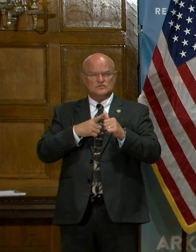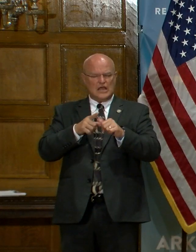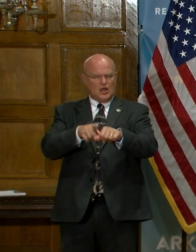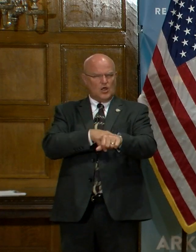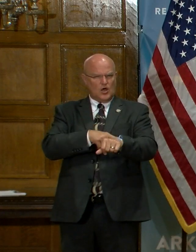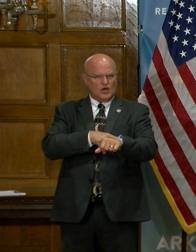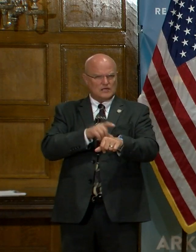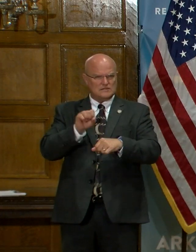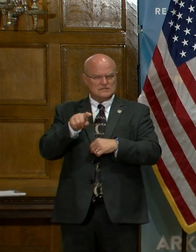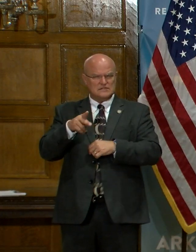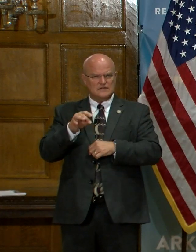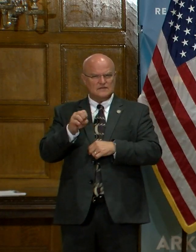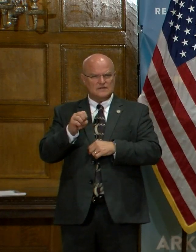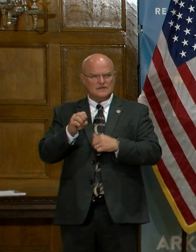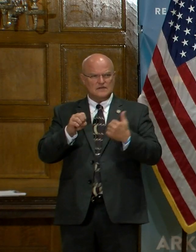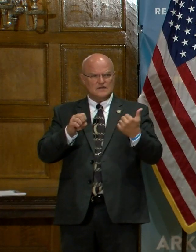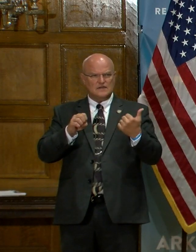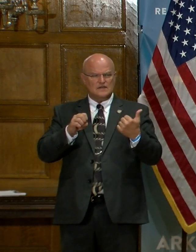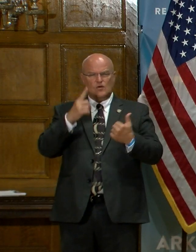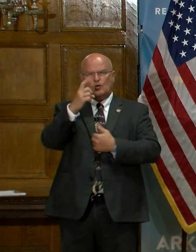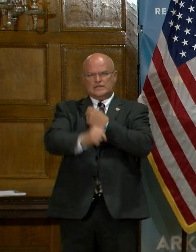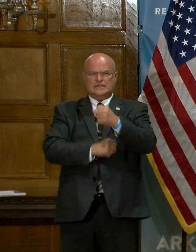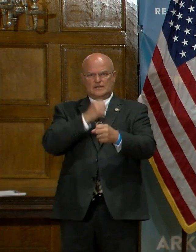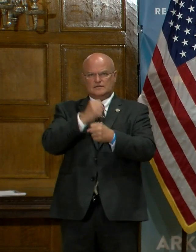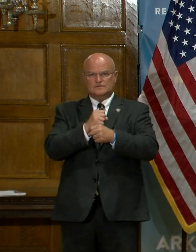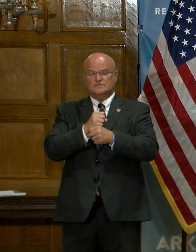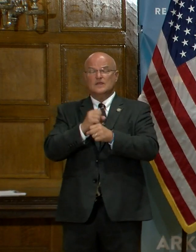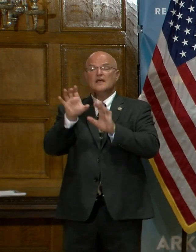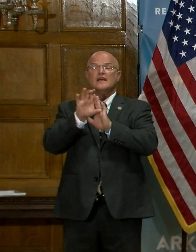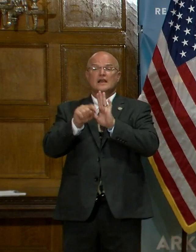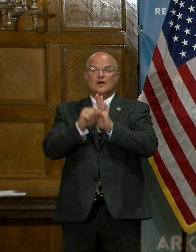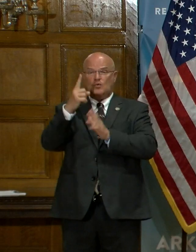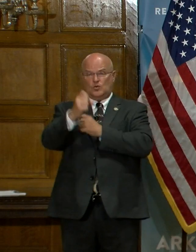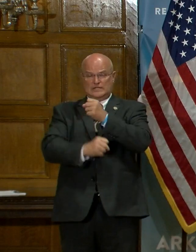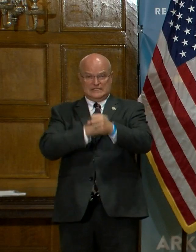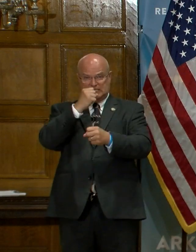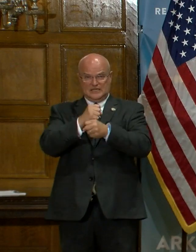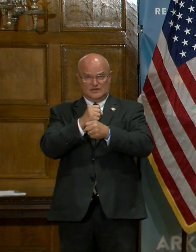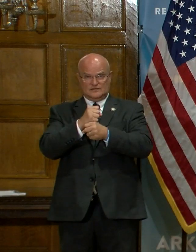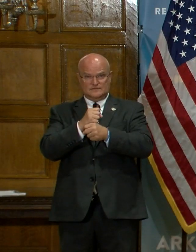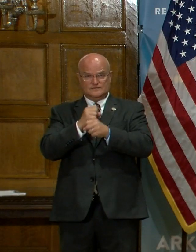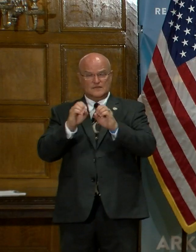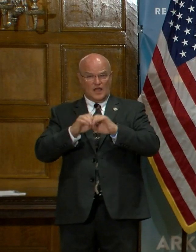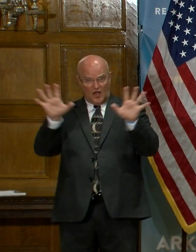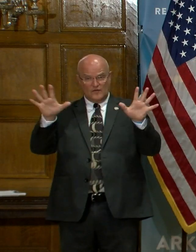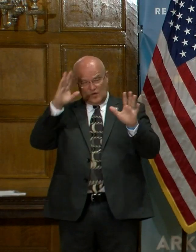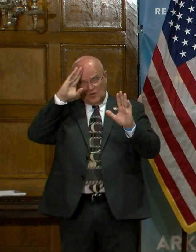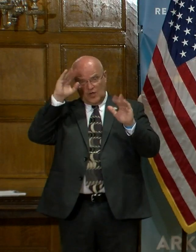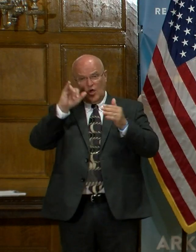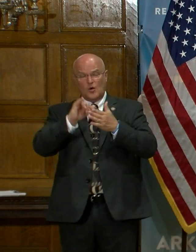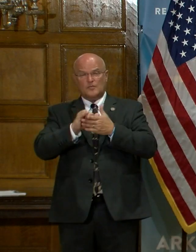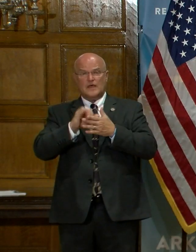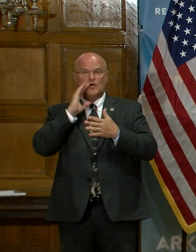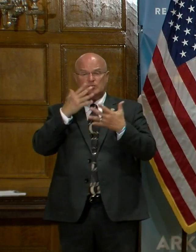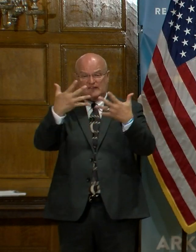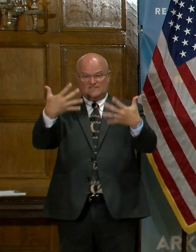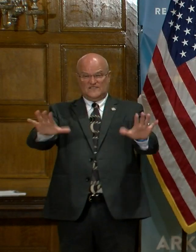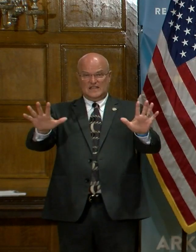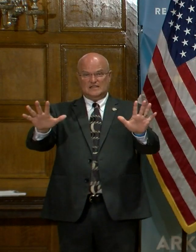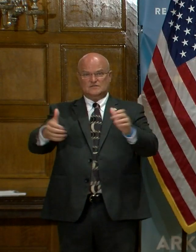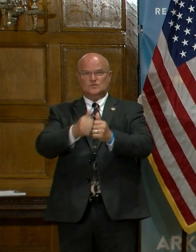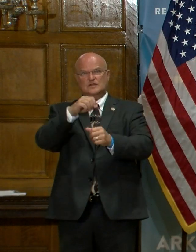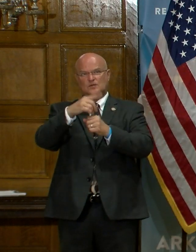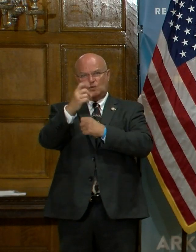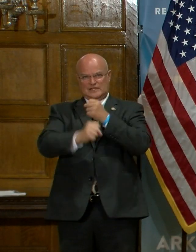contract, how long is that, Stephanie? It's for a year. All right, so the contract is for a year. Obviously, we hope that it will be done